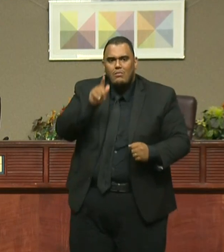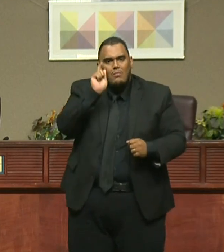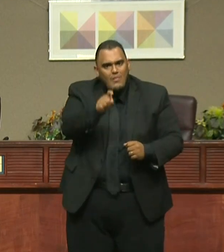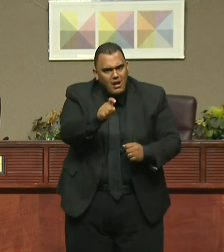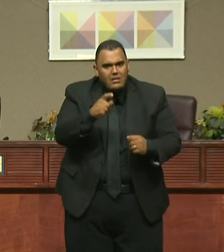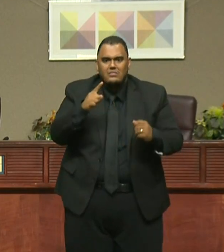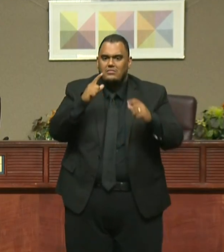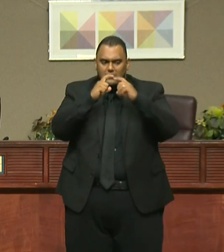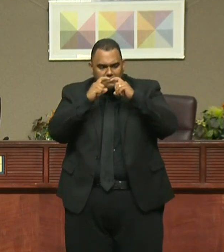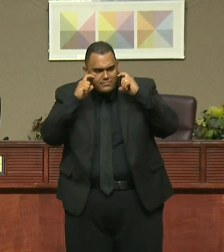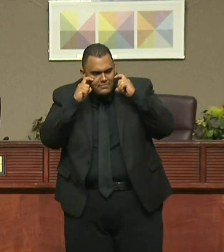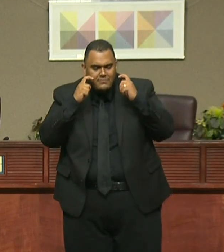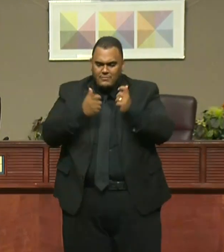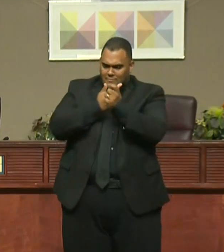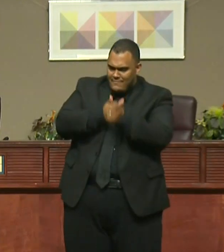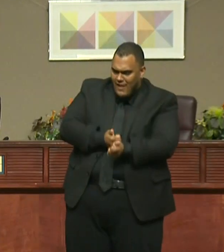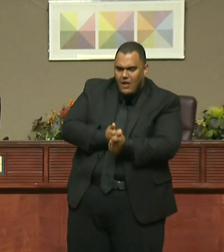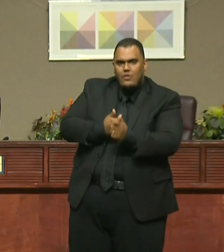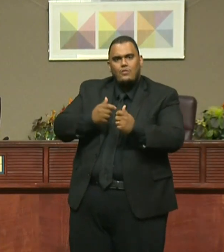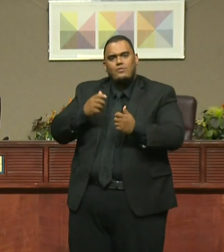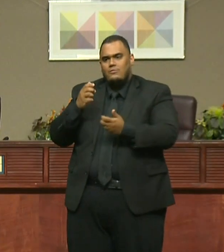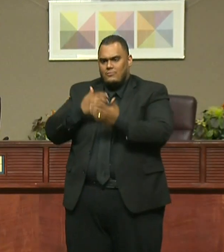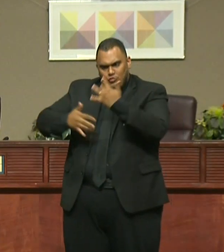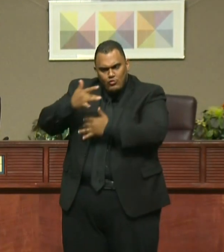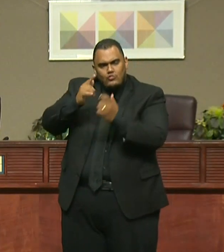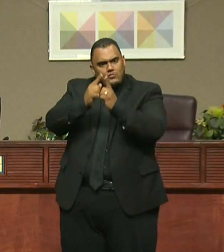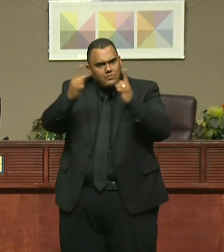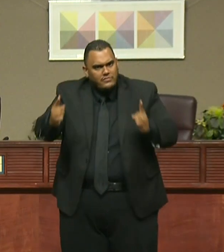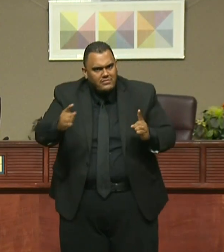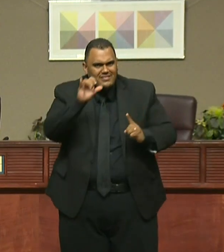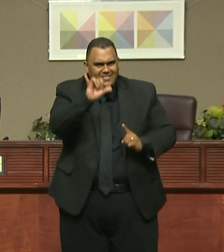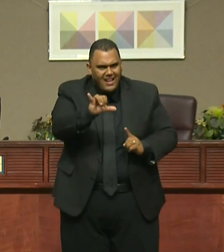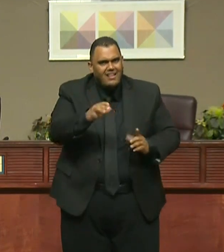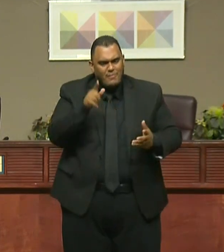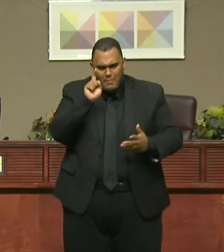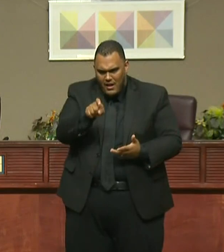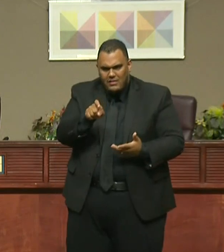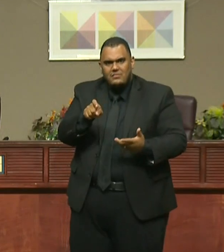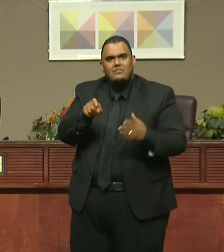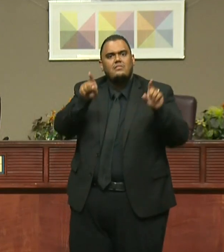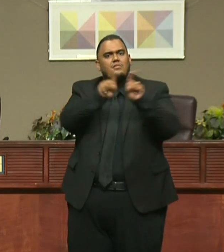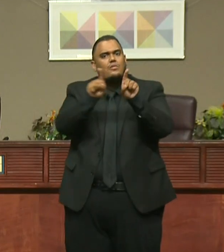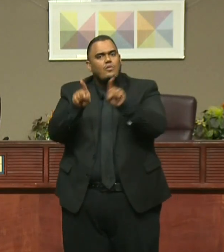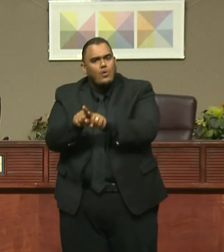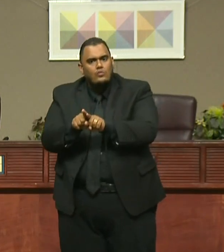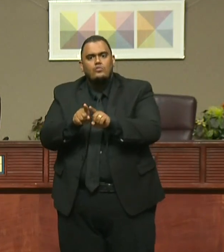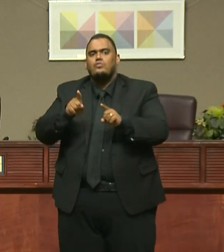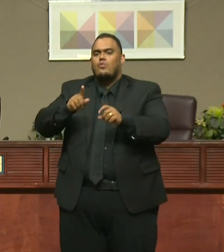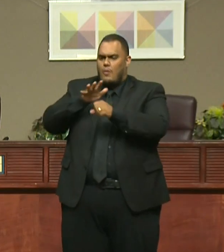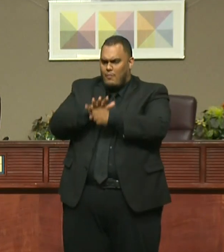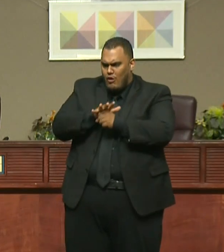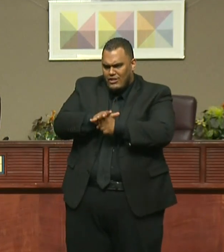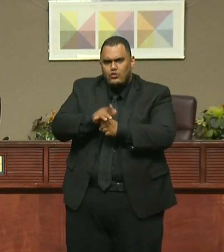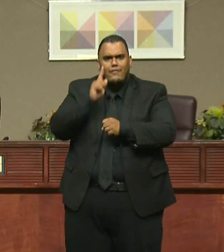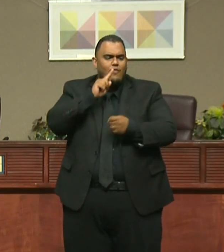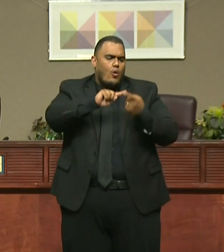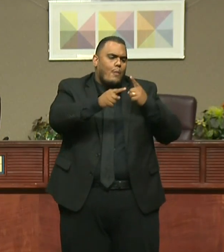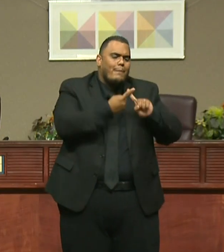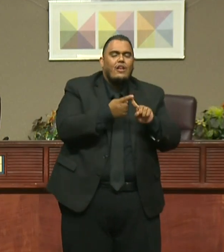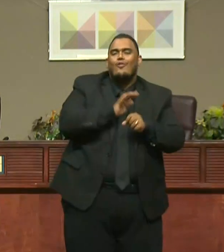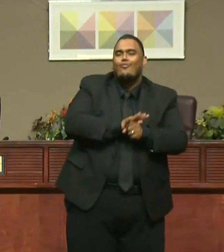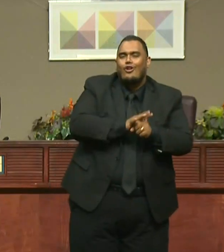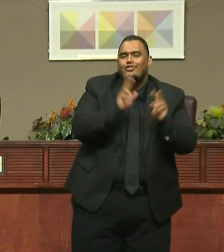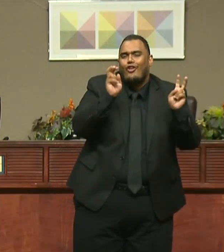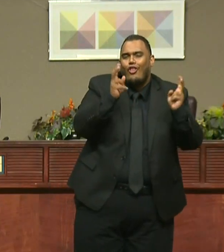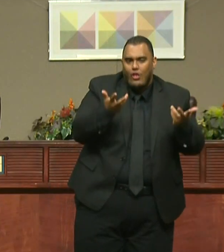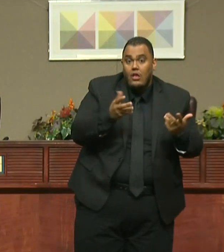And also, what the mayor was talking about, peer pressure, is also the pressure with your dollars. Do not shop. Do not go to places that you don't